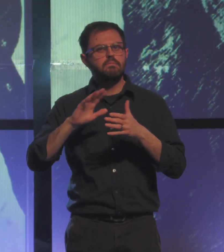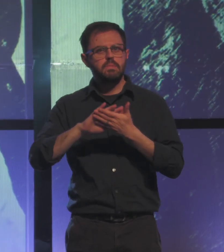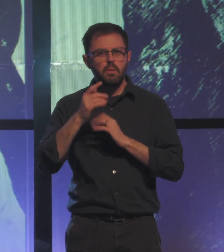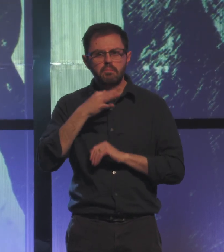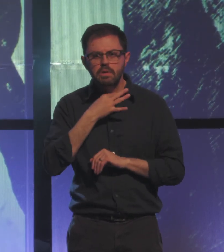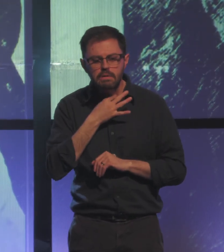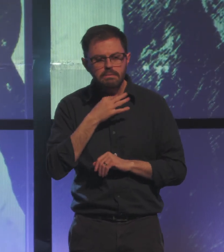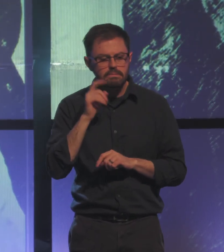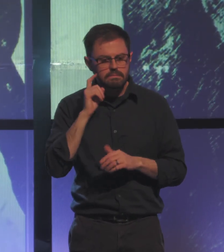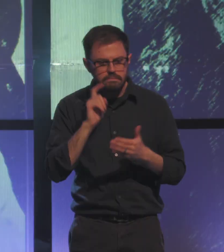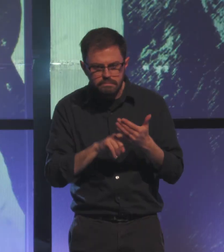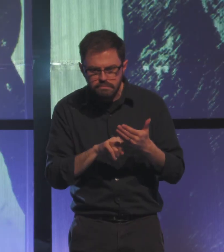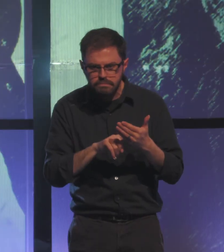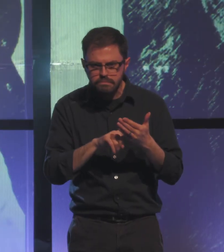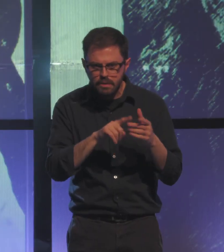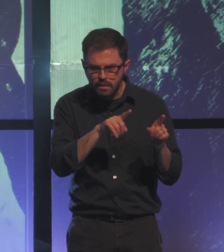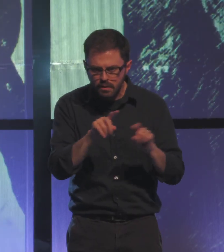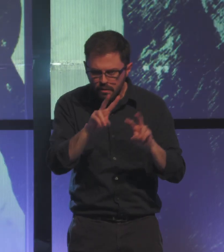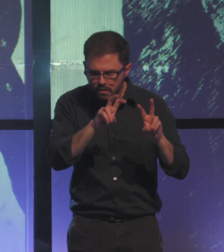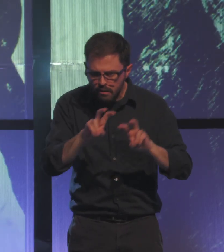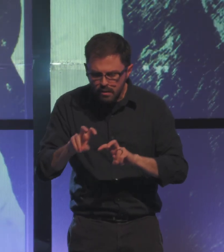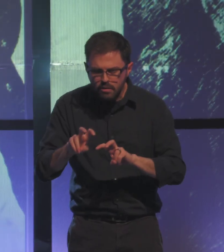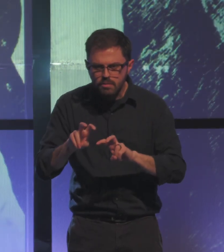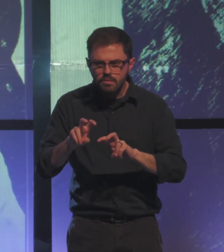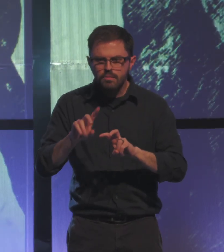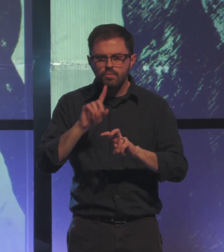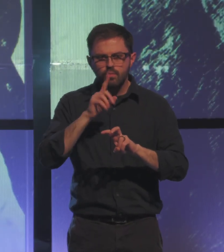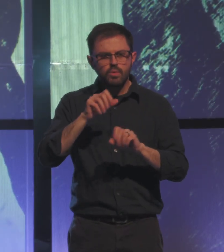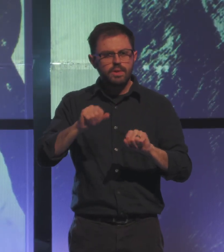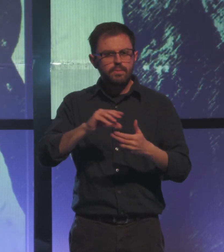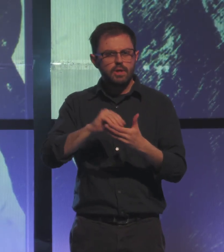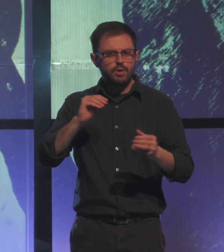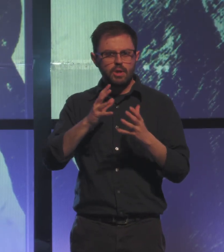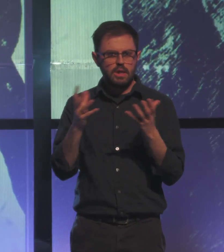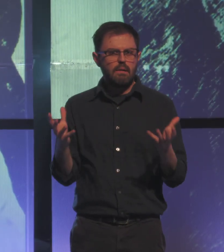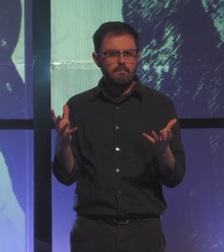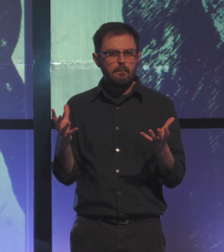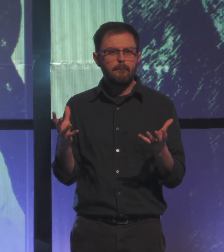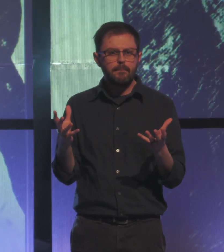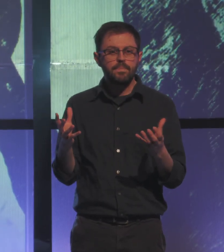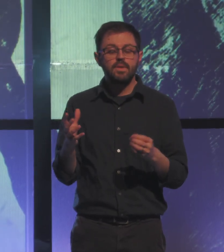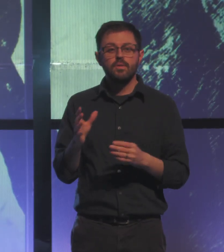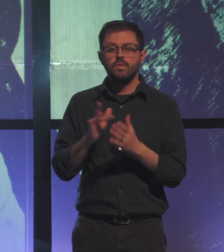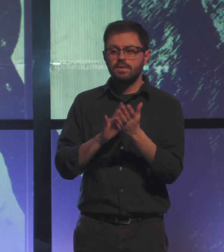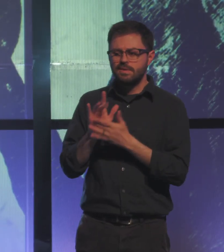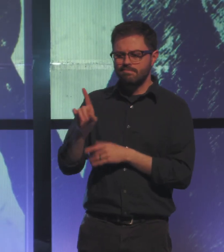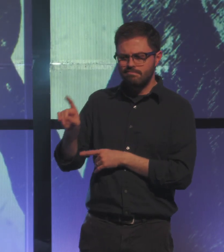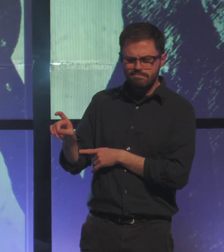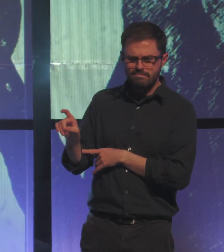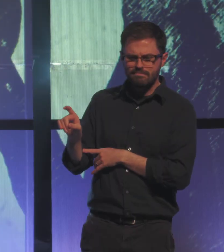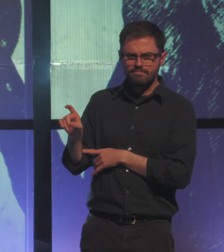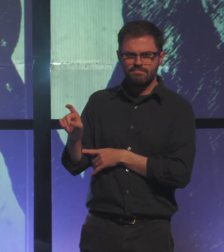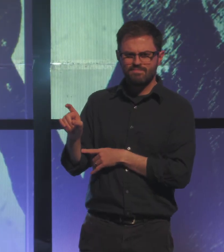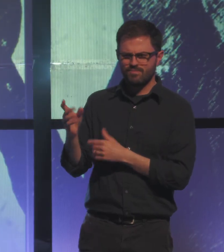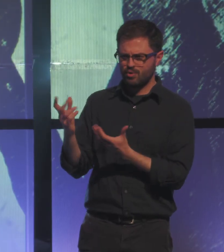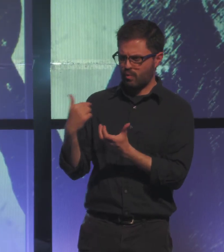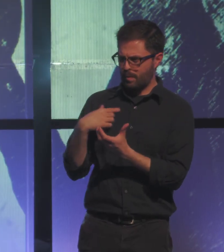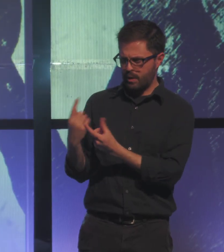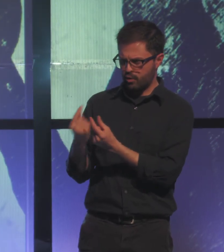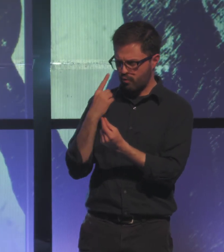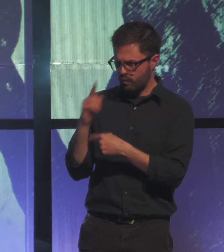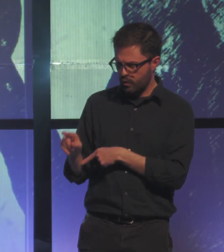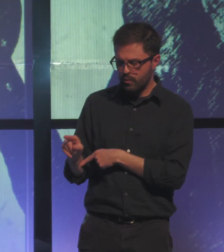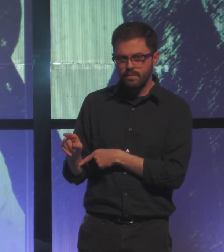happen, we get such insight. Jesus asked Bartimaeus, what do you want me to do for you? He's not assuming,